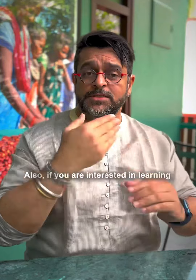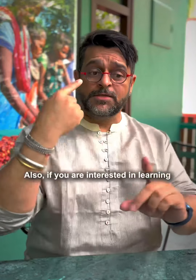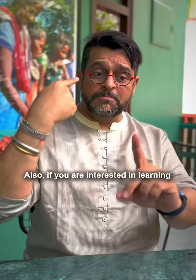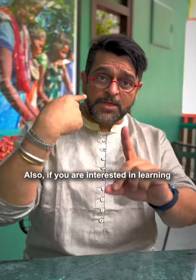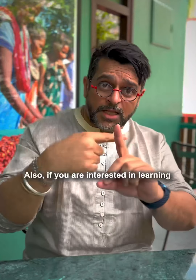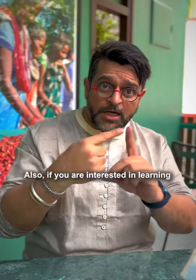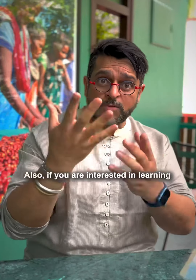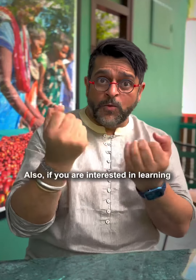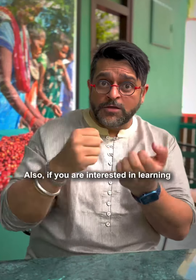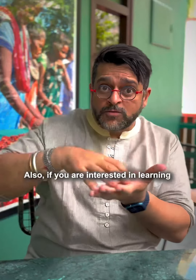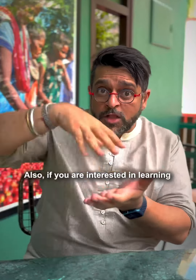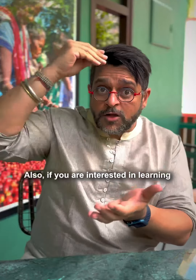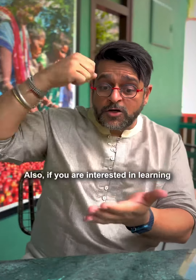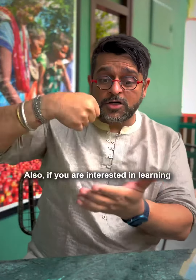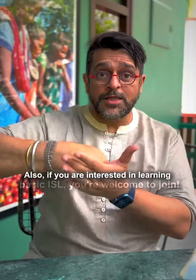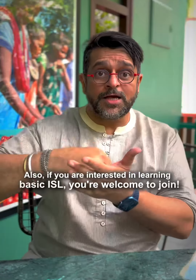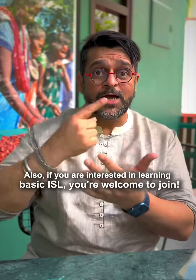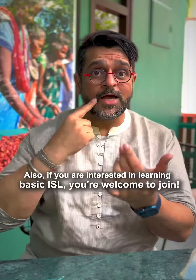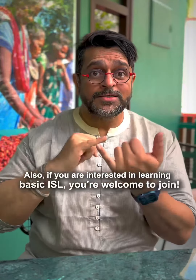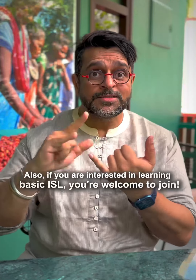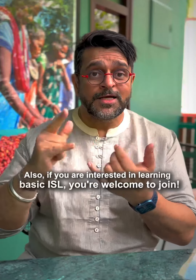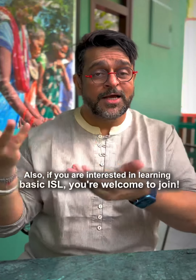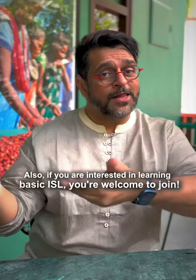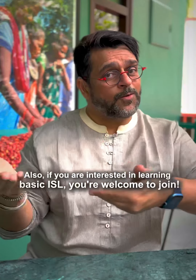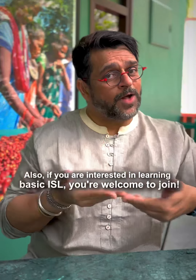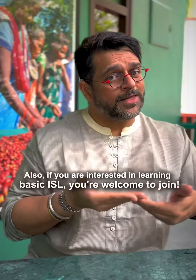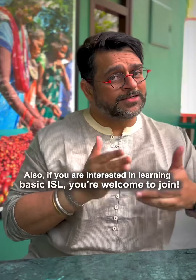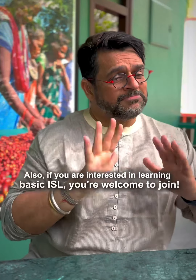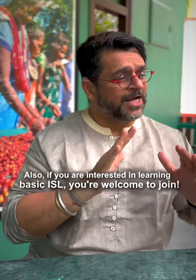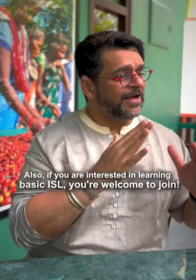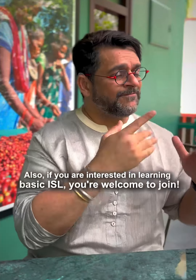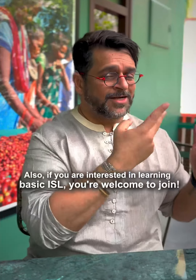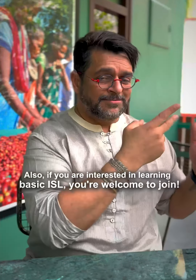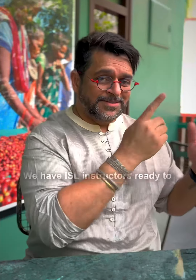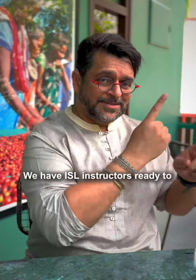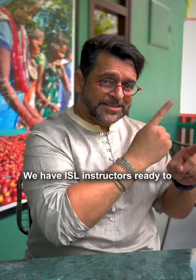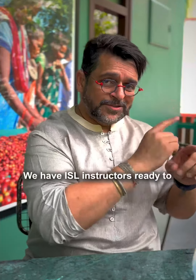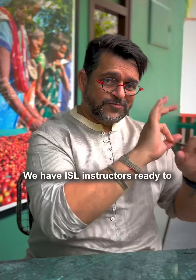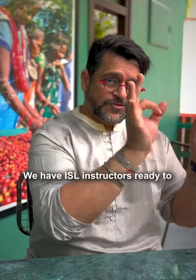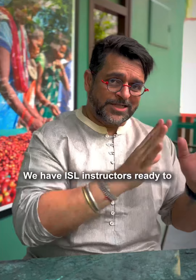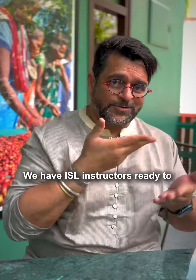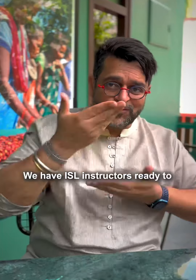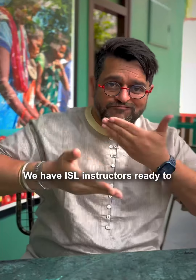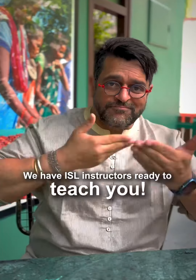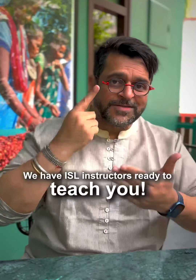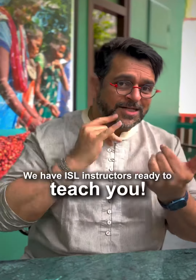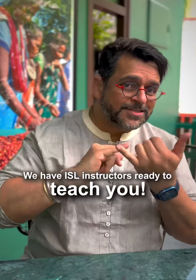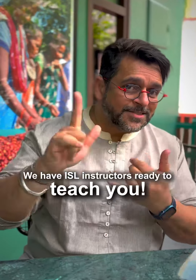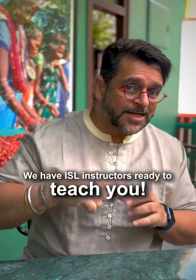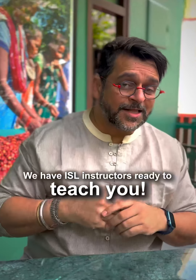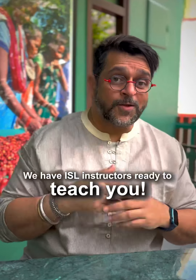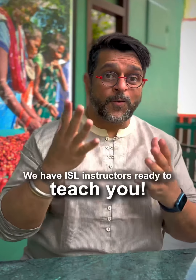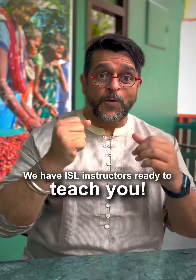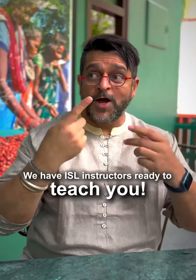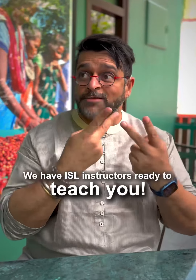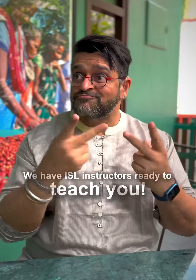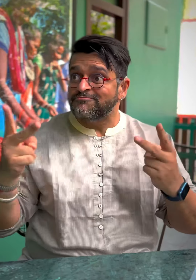all. Also, if you are interested in learning basic Indian Sign Language, you're welcome to join. We have Indian Sign Language instructors ready to teach